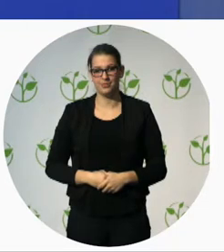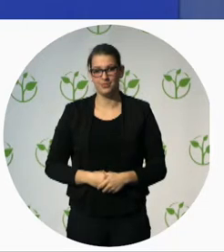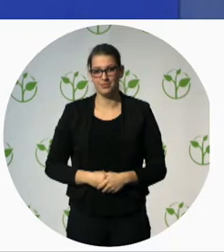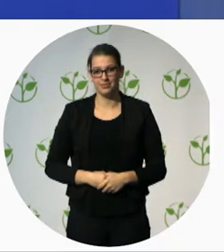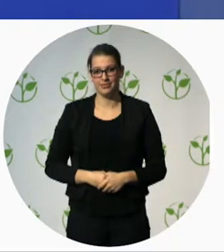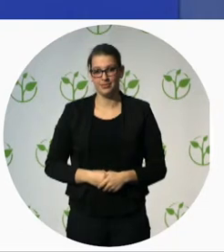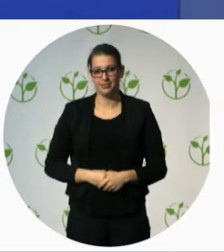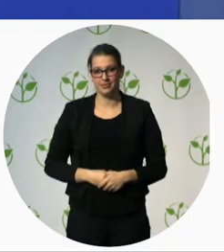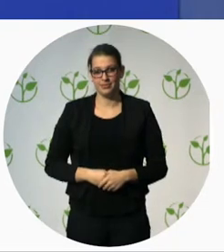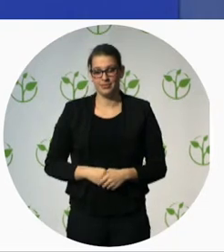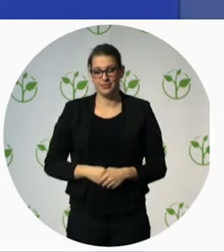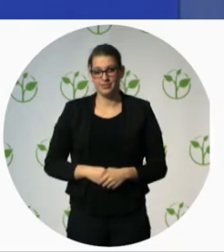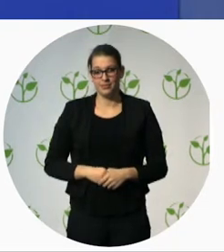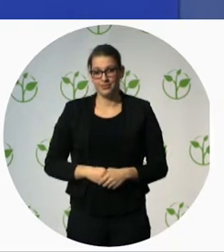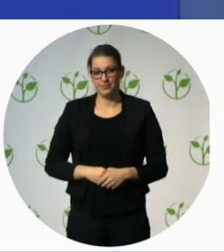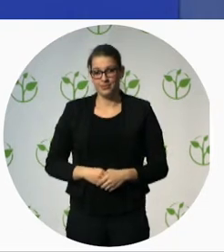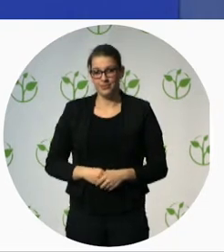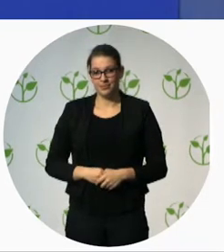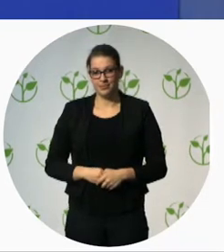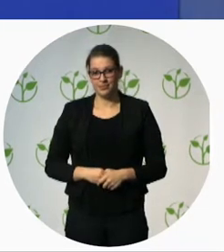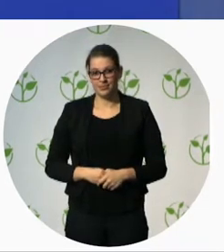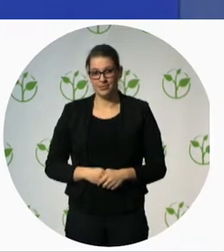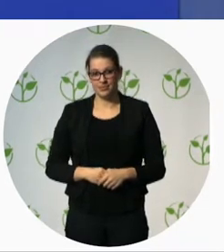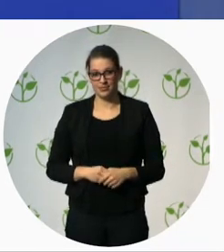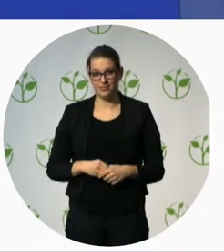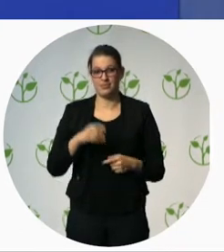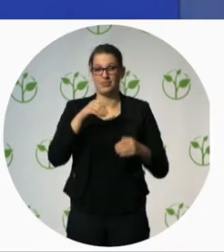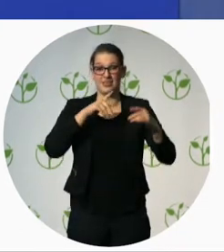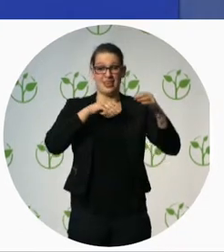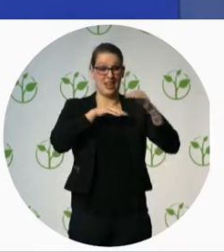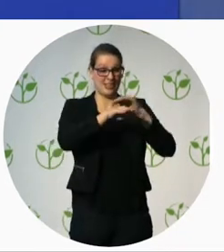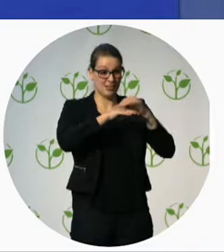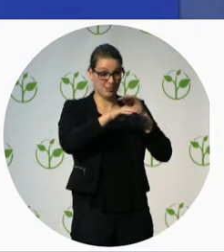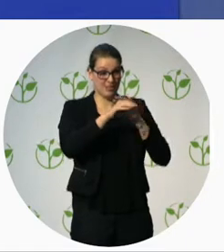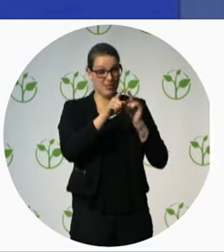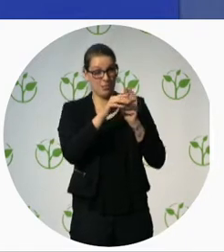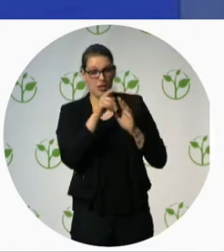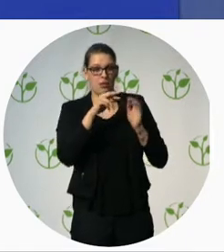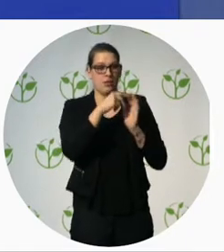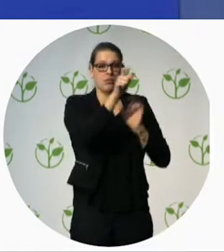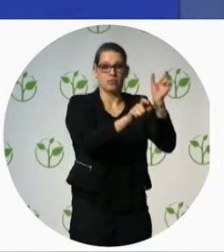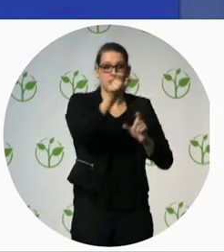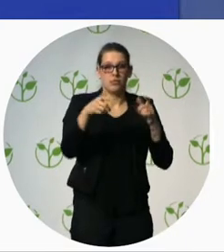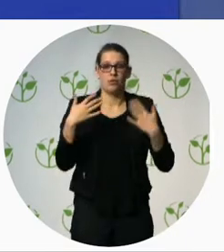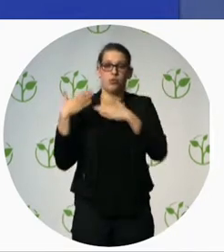disproportionate burden. And we are very careful not to amend sectorial legislation. We build on what the sector